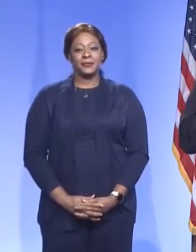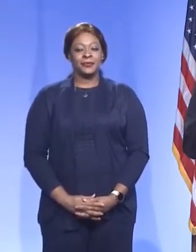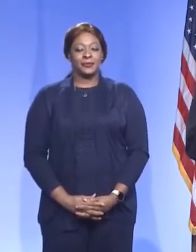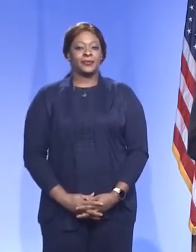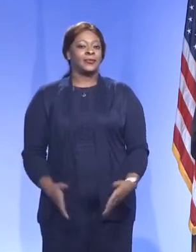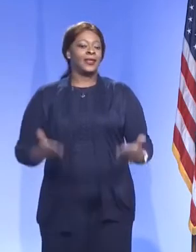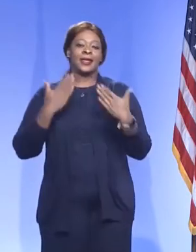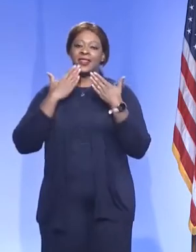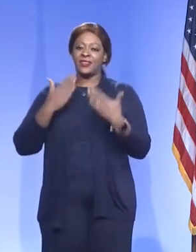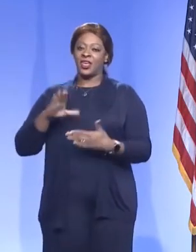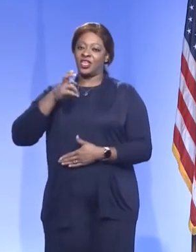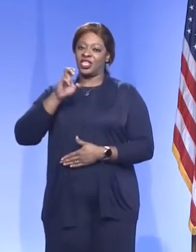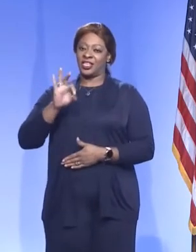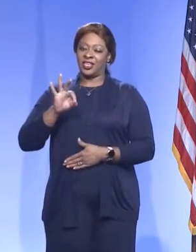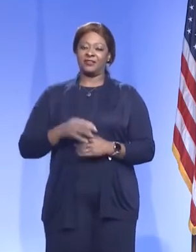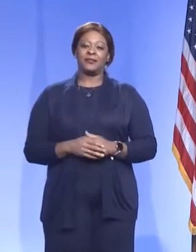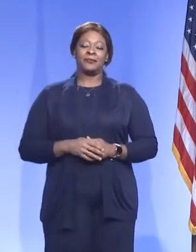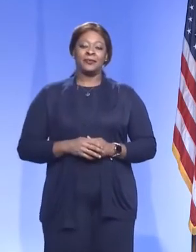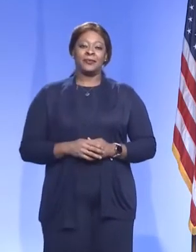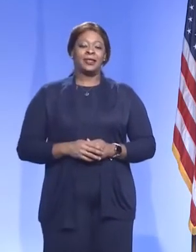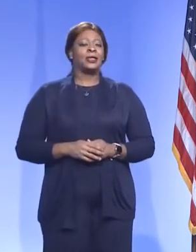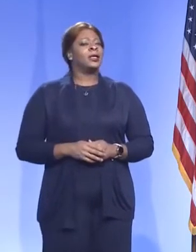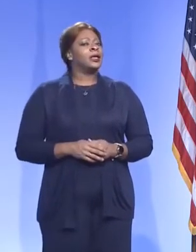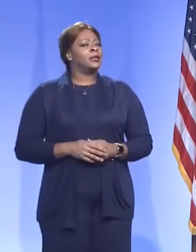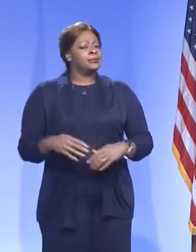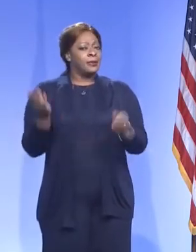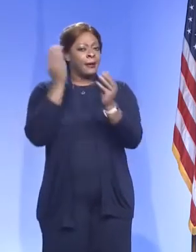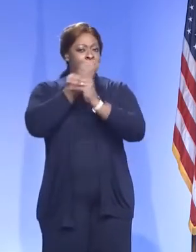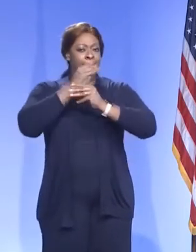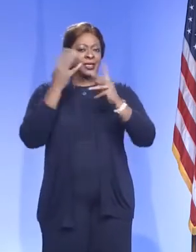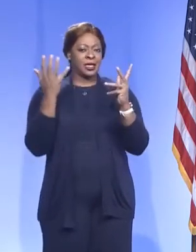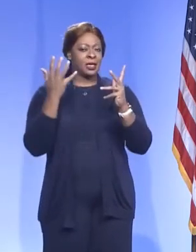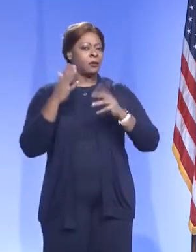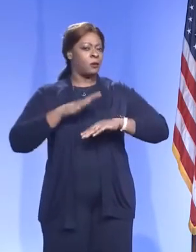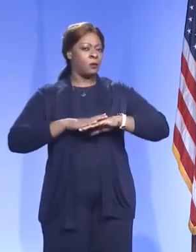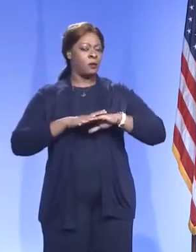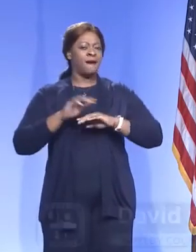Thank you, Chief. And just to give you an update on